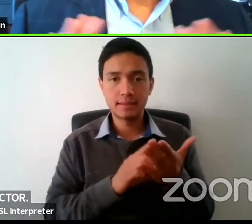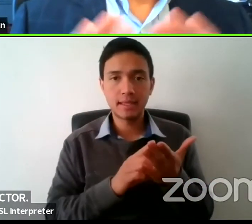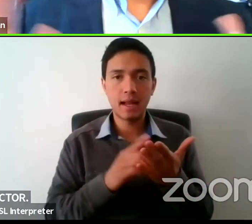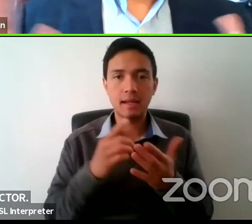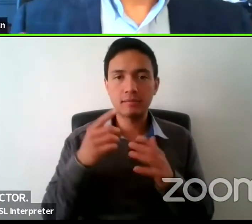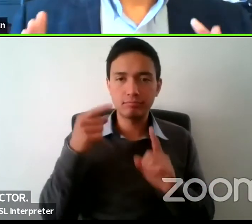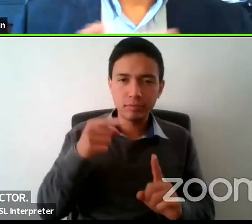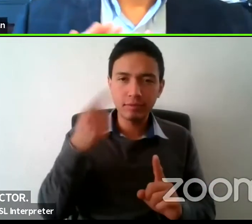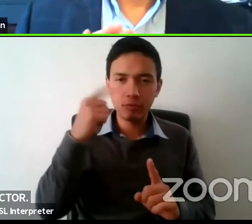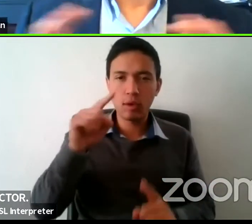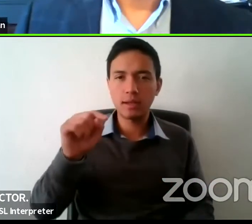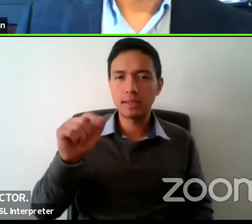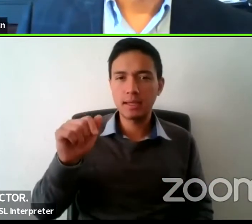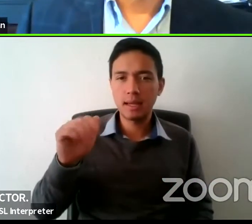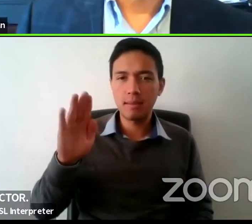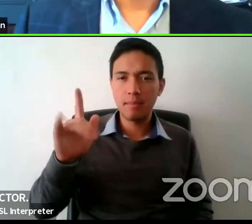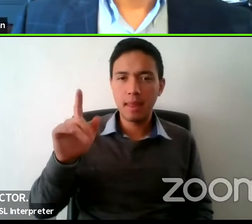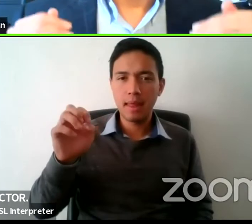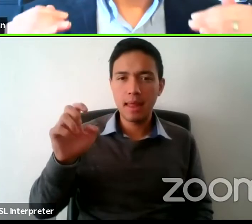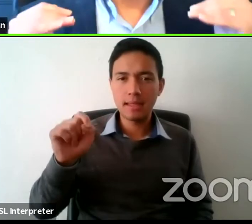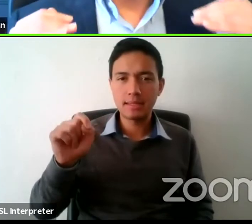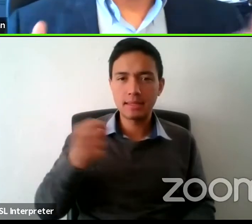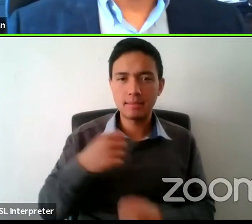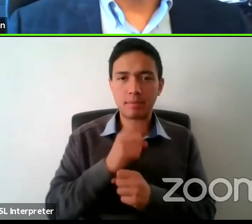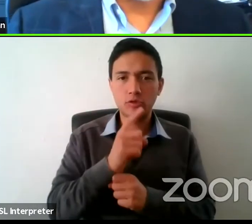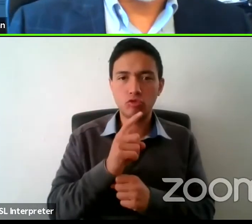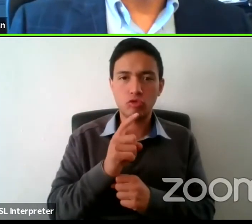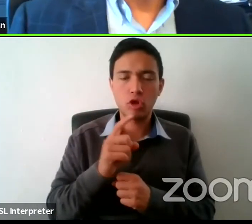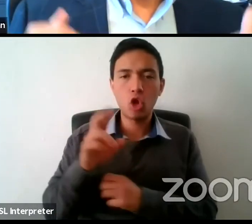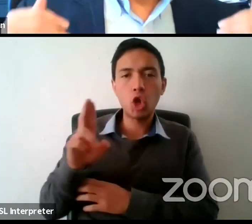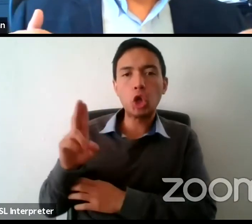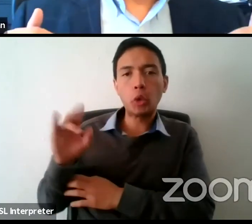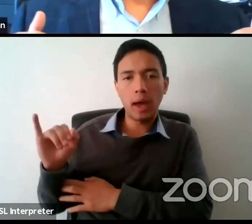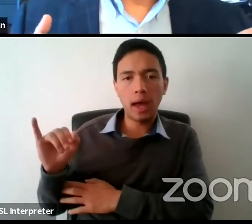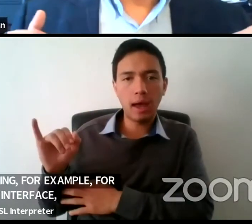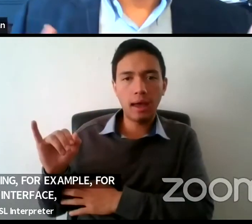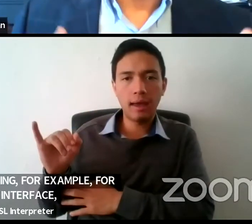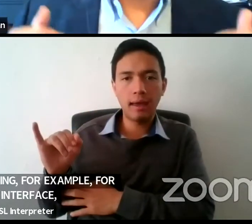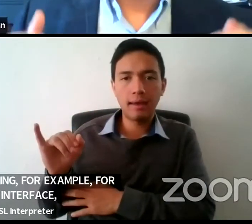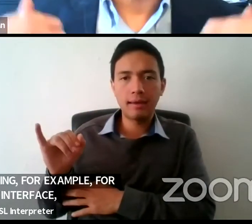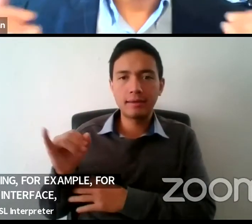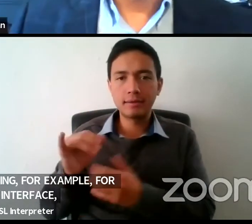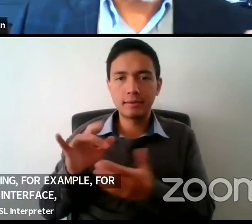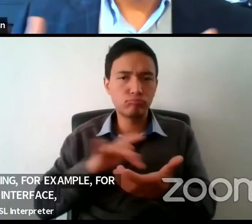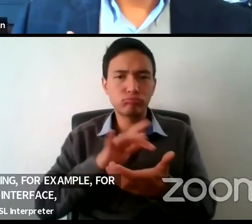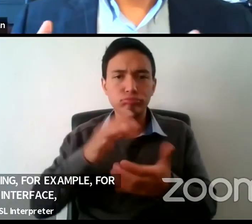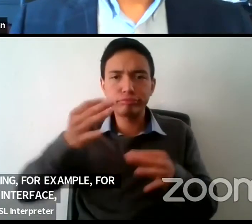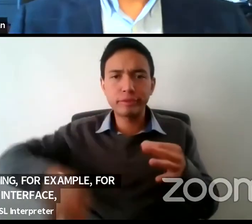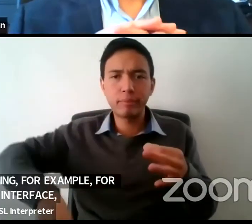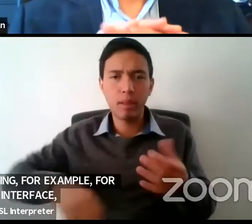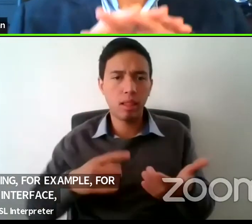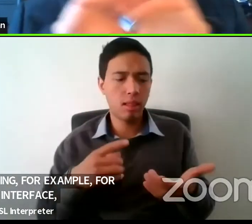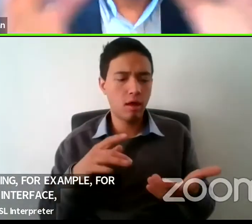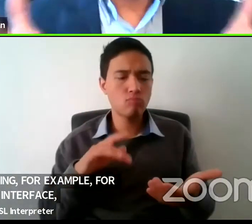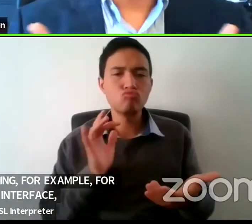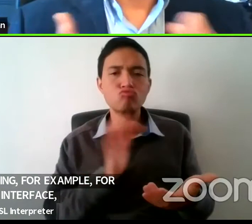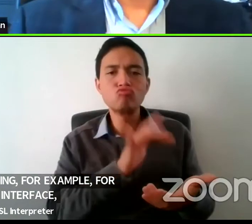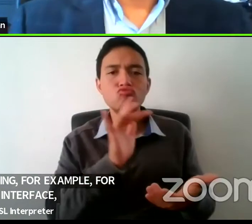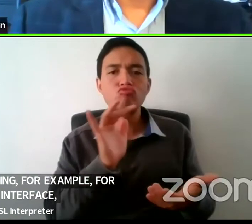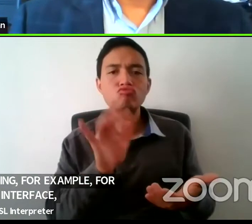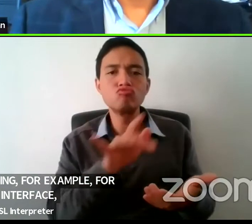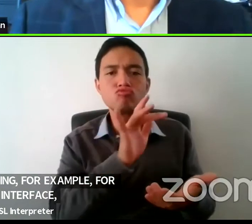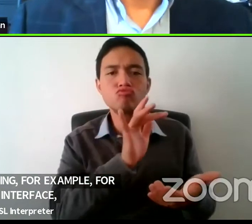tablets, making the user interface very simple and not unbreakable, right? So